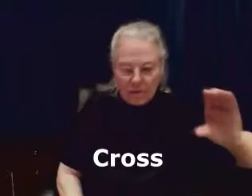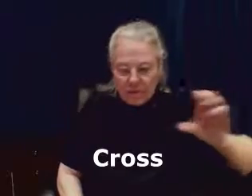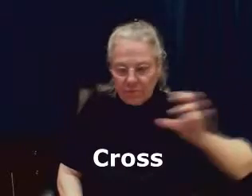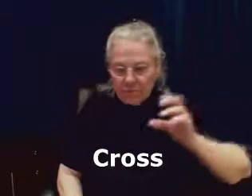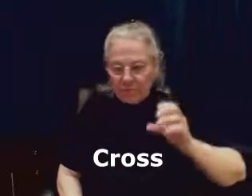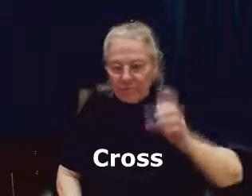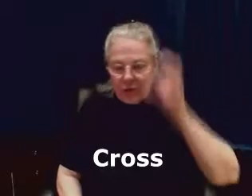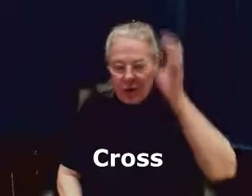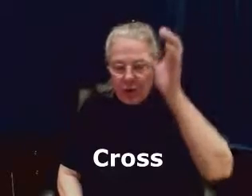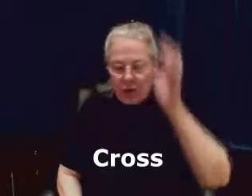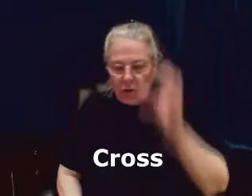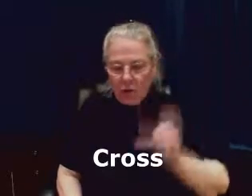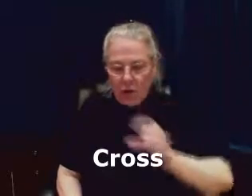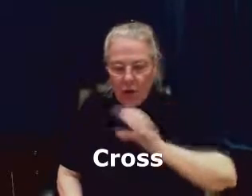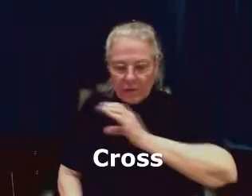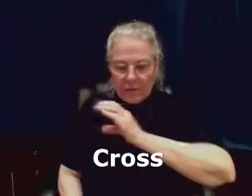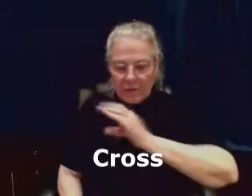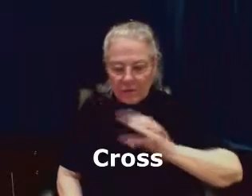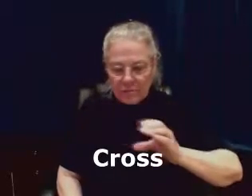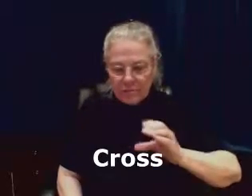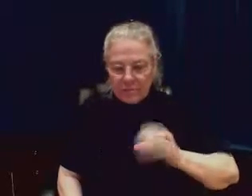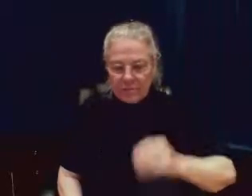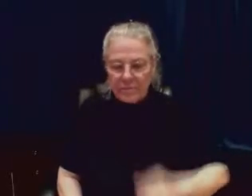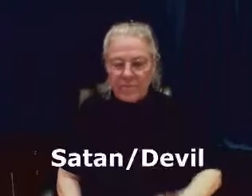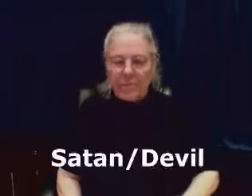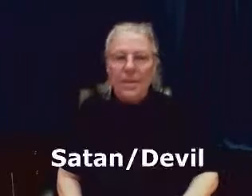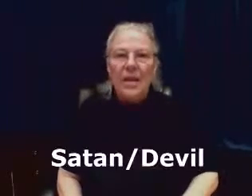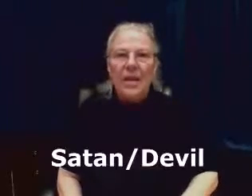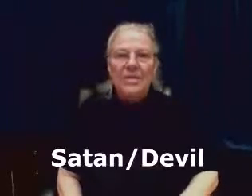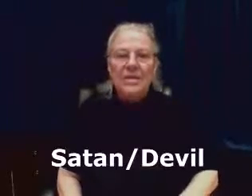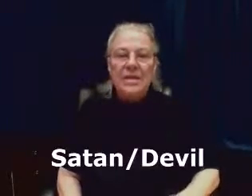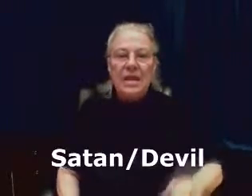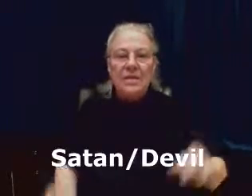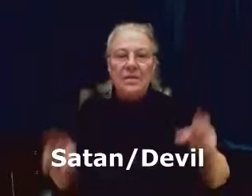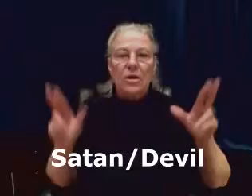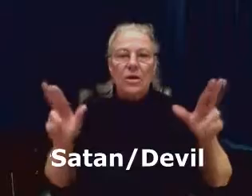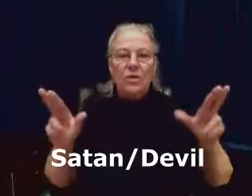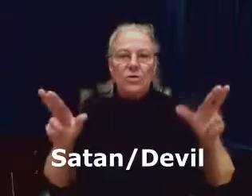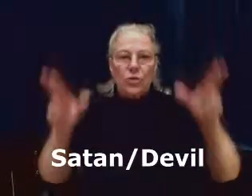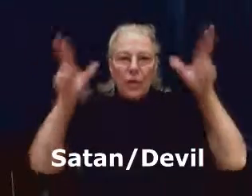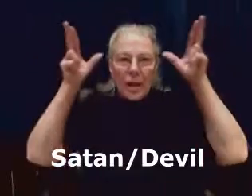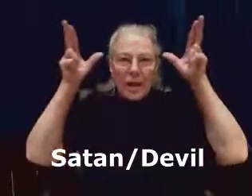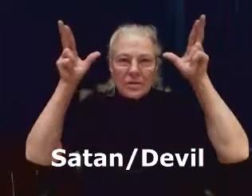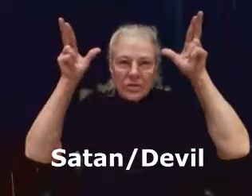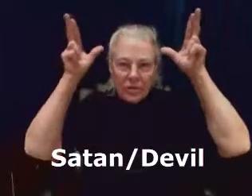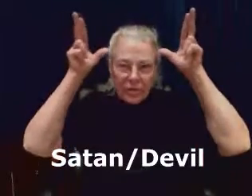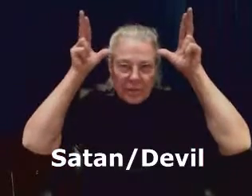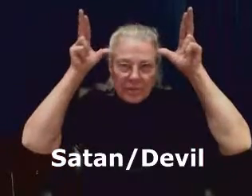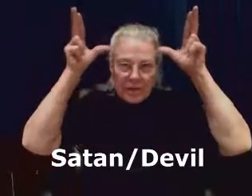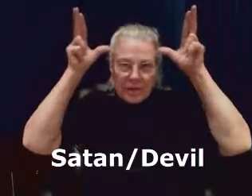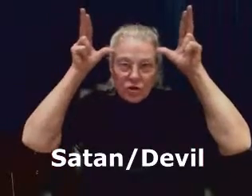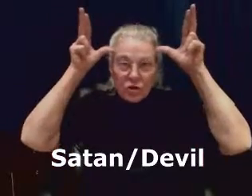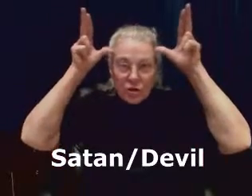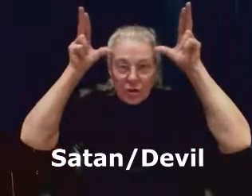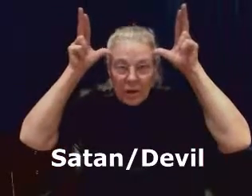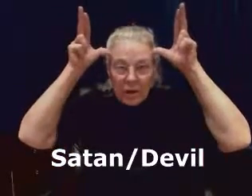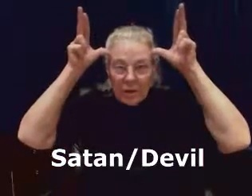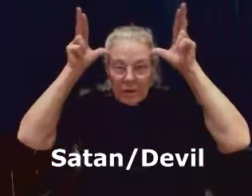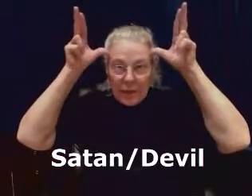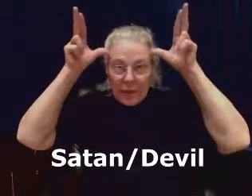cross. Cross. Satan. Two hands, your thumbs against your temples,